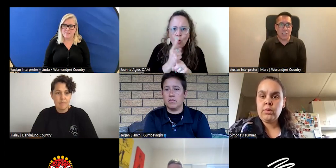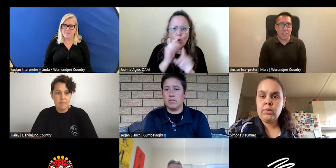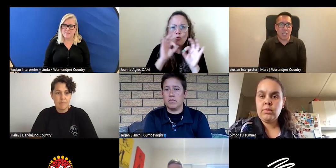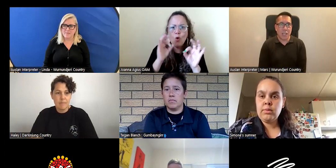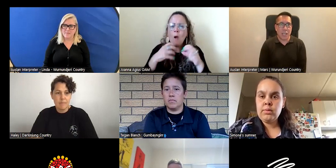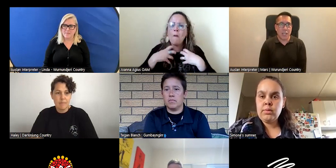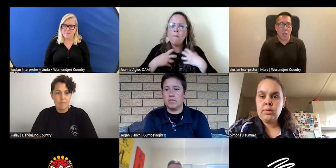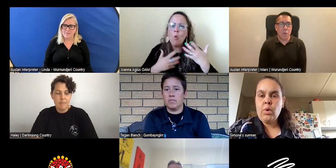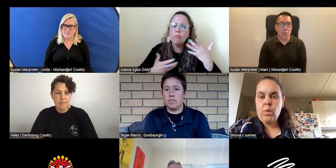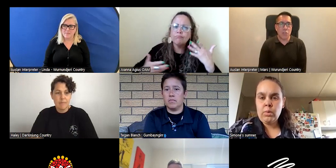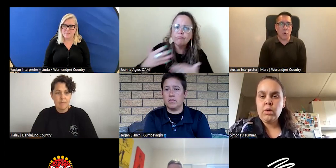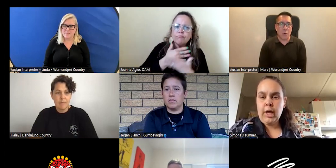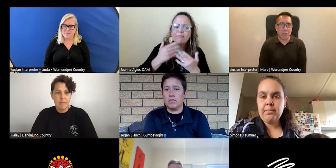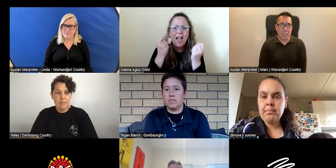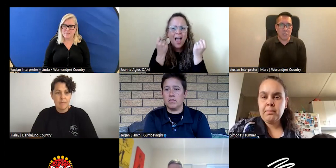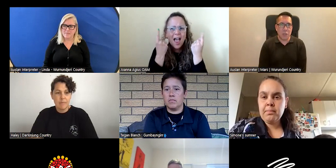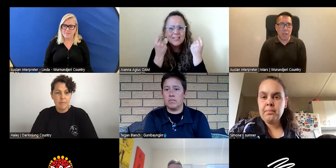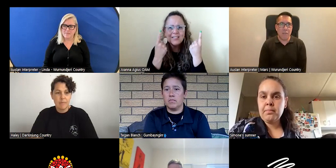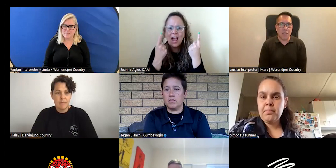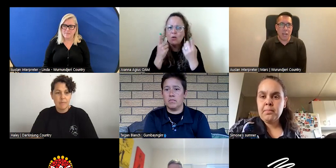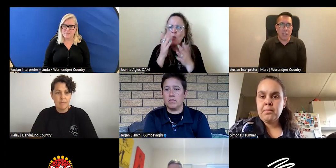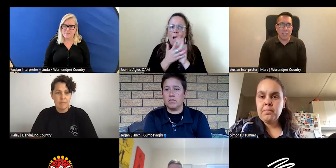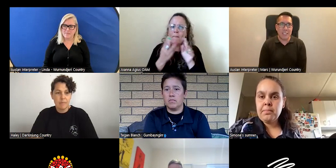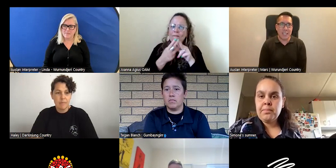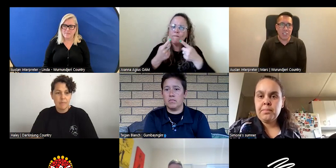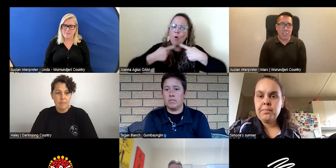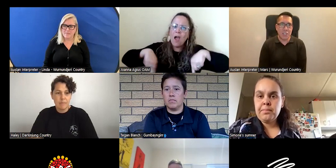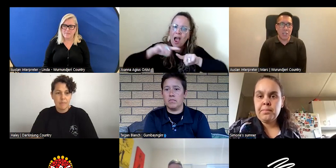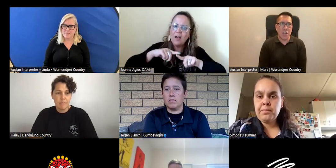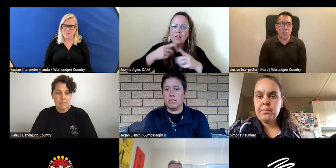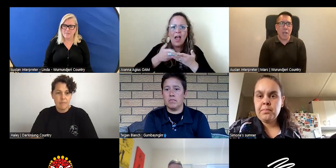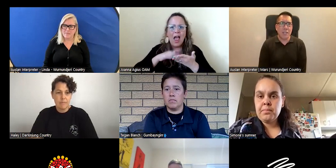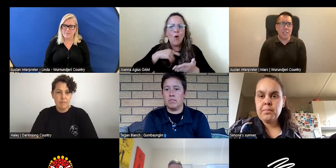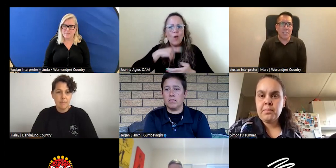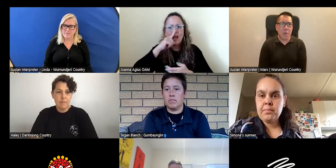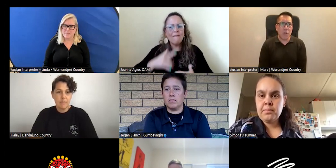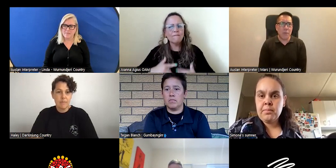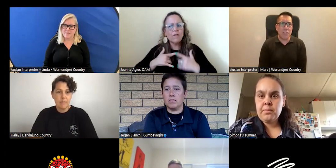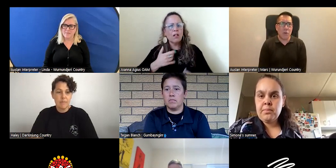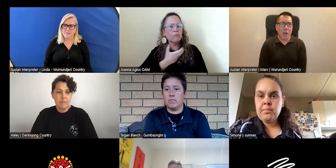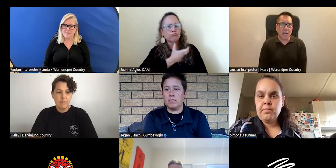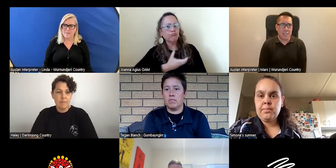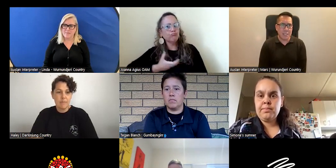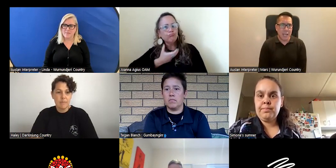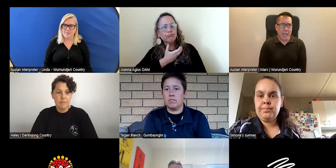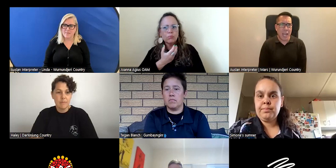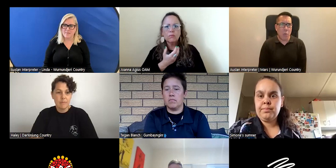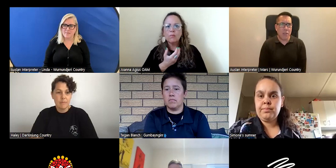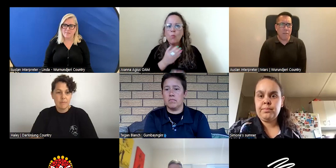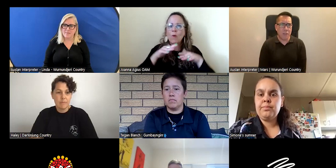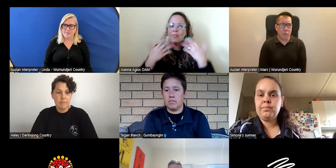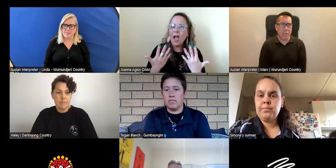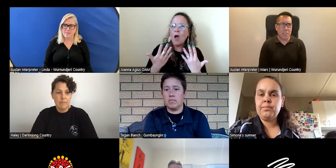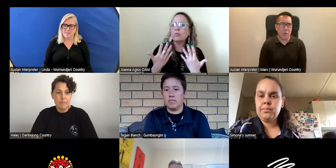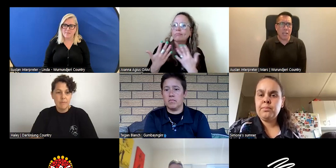tonight. Okay, we're not going to talk politics. We're going to have a yarn, a discussion to understand what it means for us and how